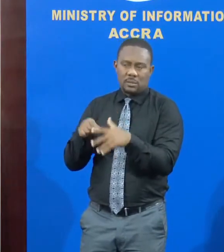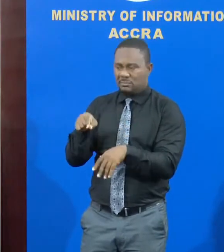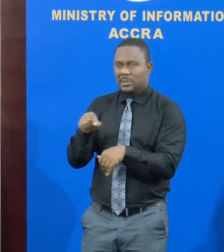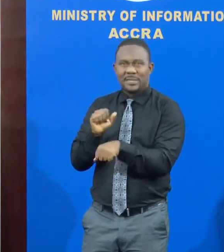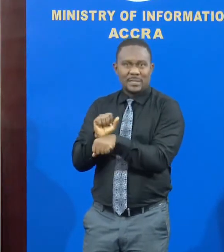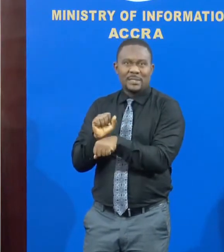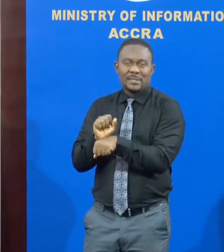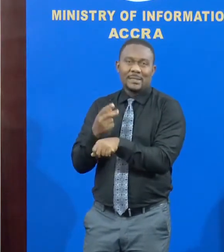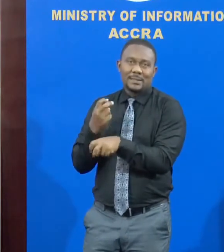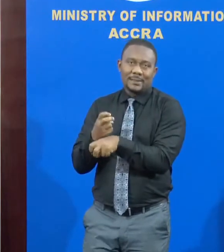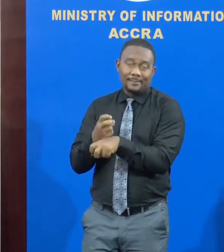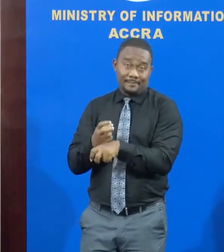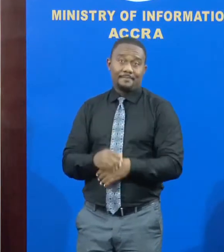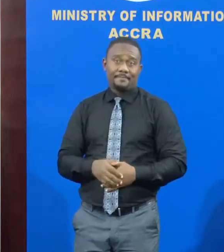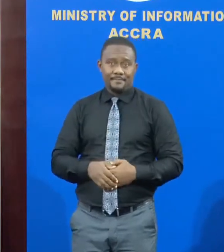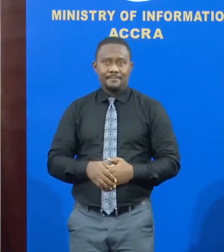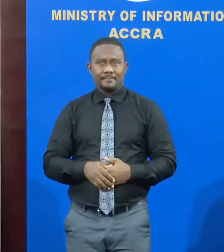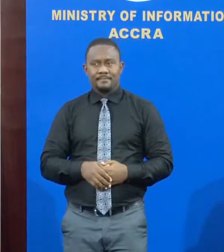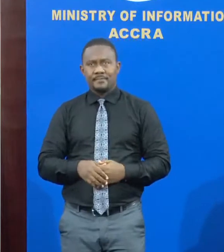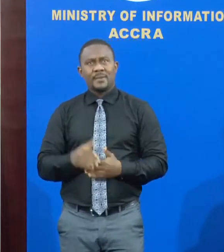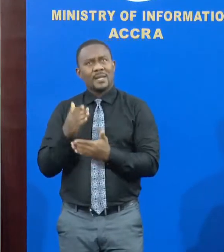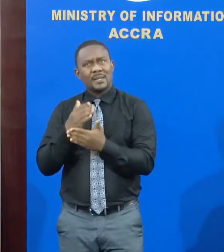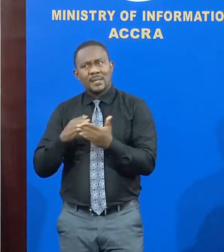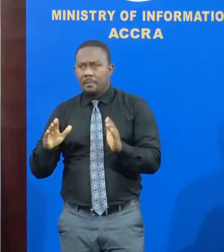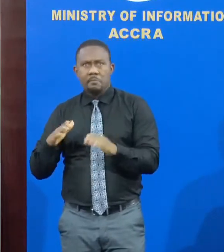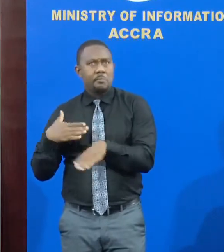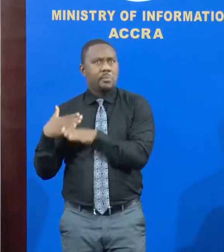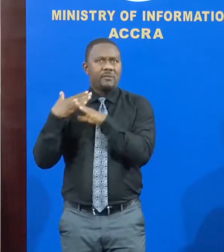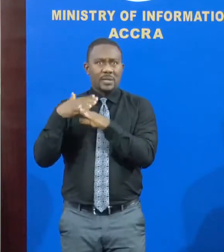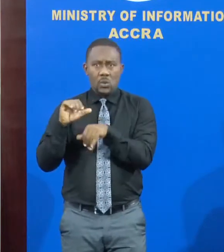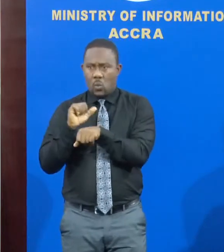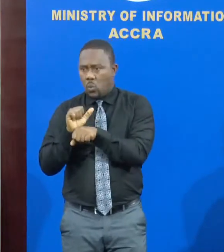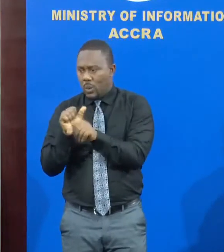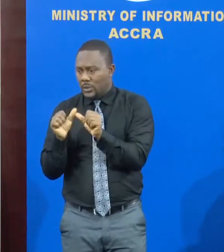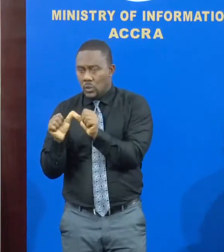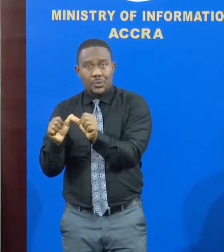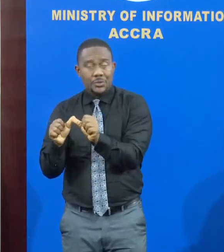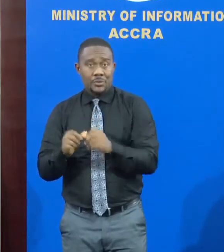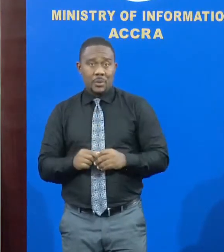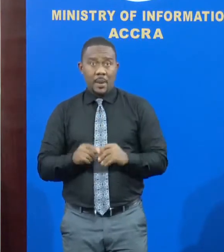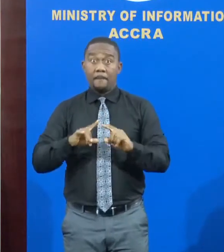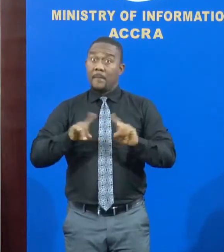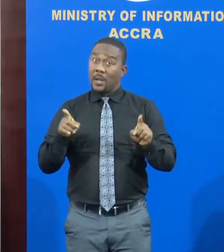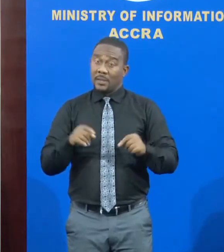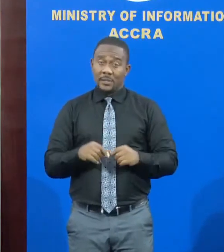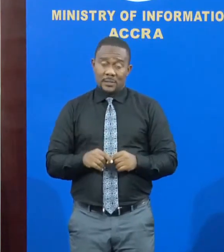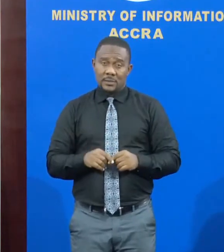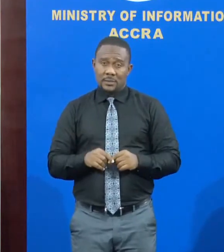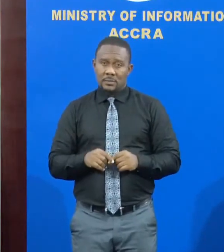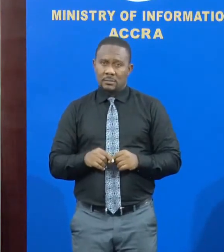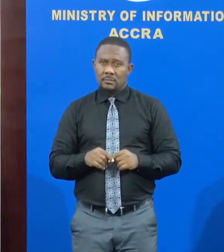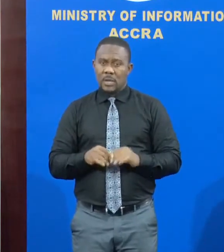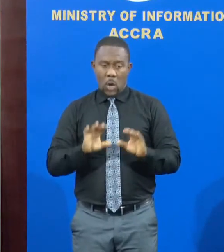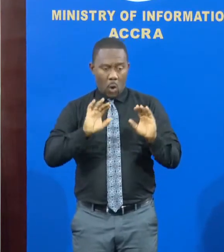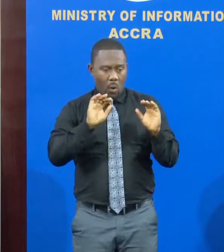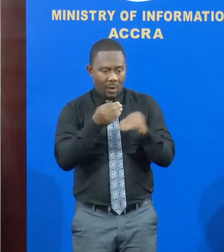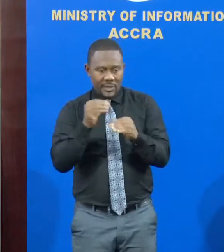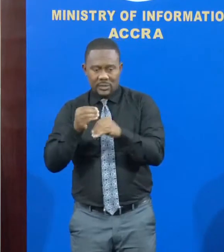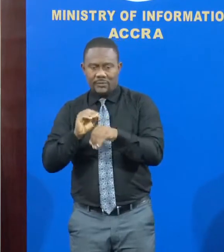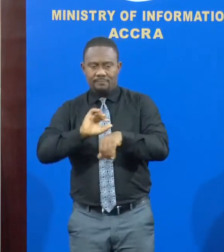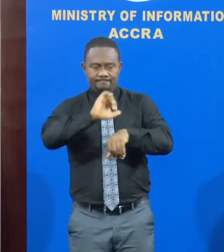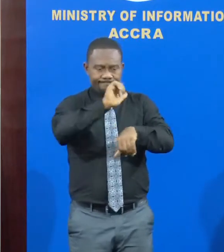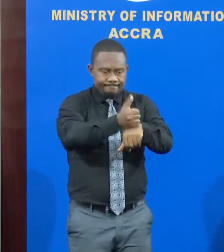some of the local communities that prevented the actual work from going on. But overall, the offices have been established,